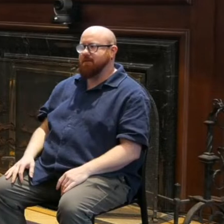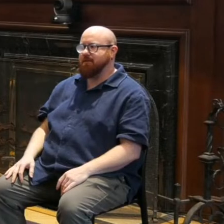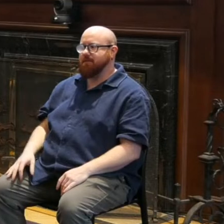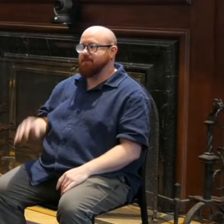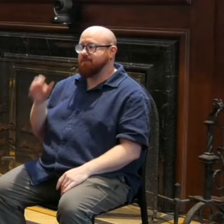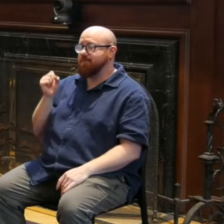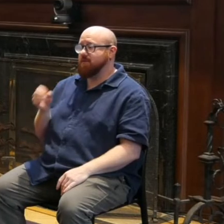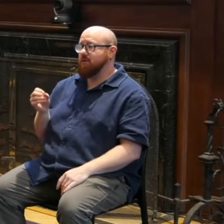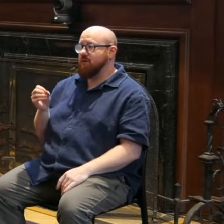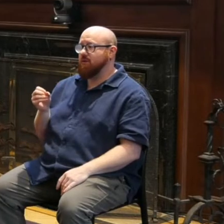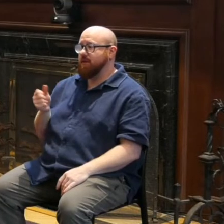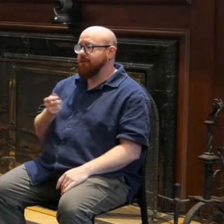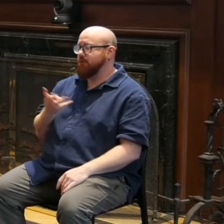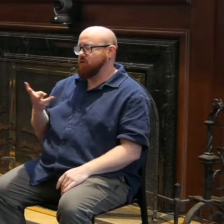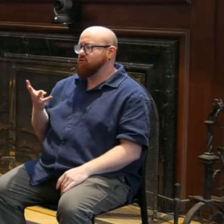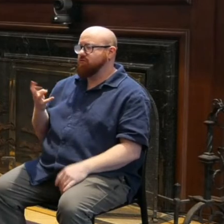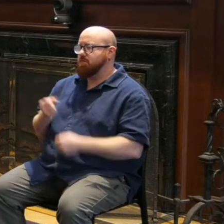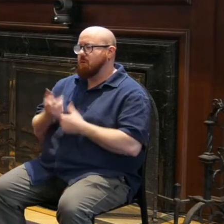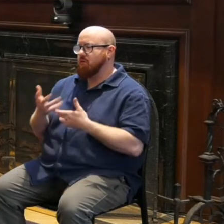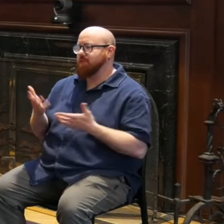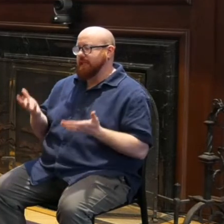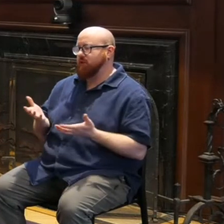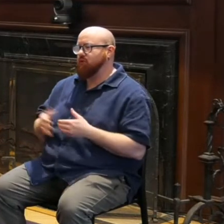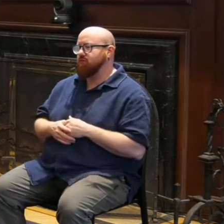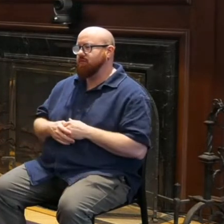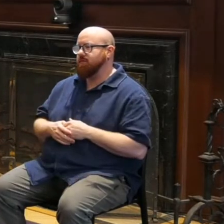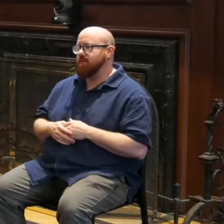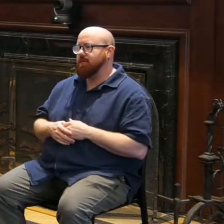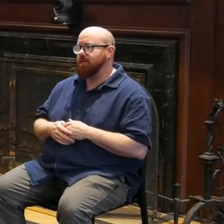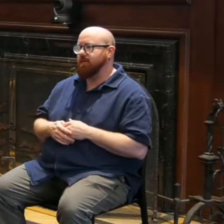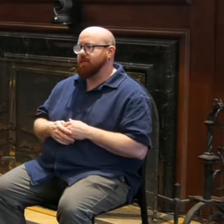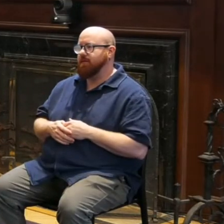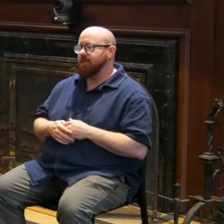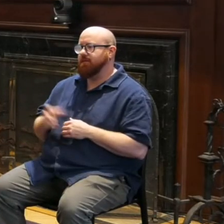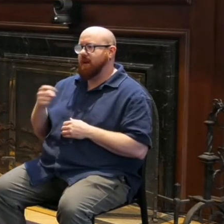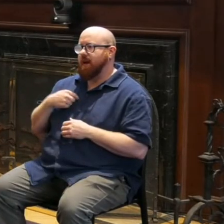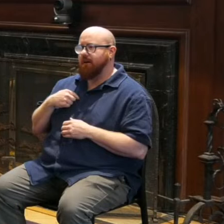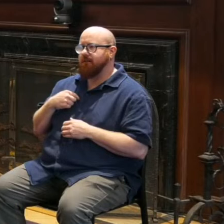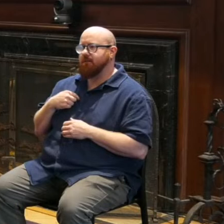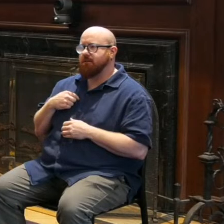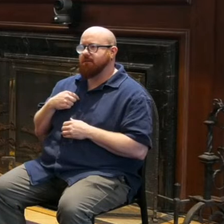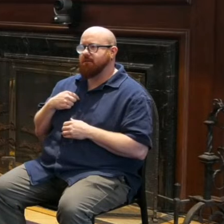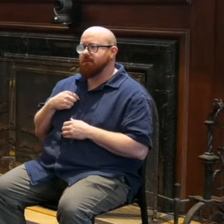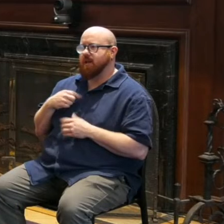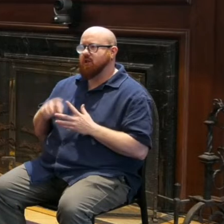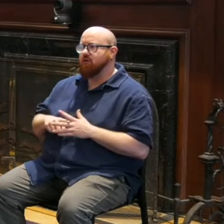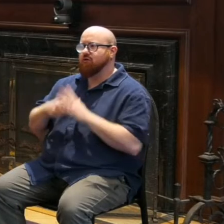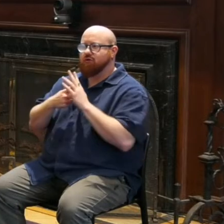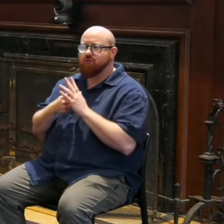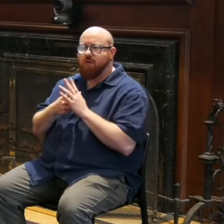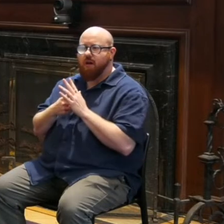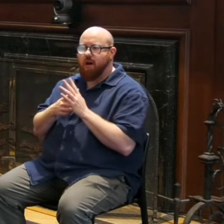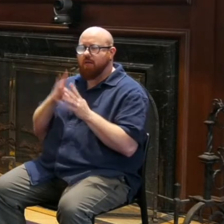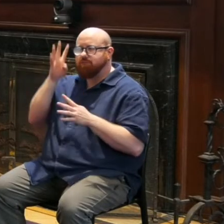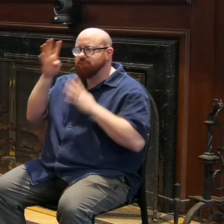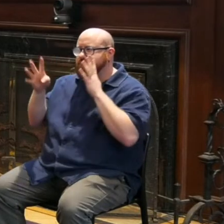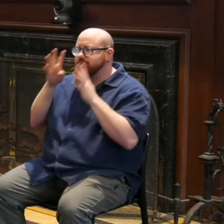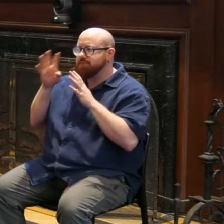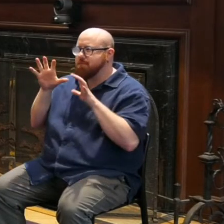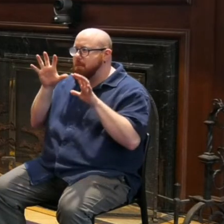So a few pieces here. I've ventured a lot into magical realism as of late.